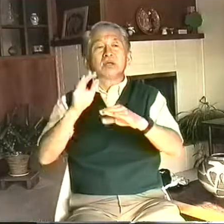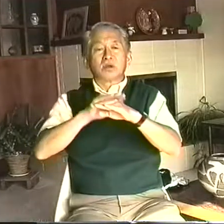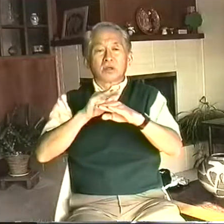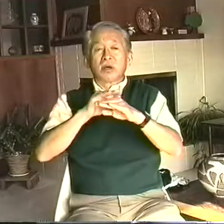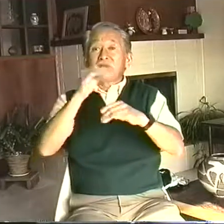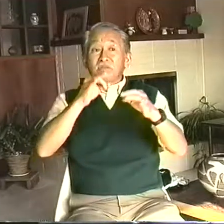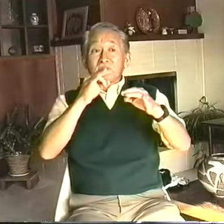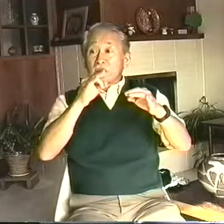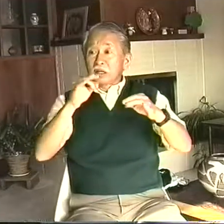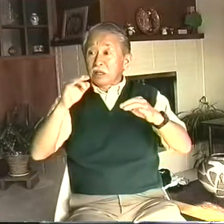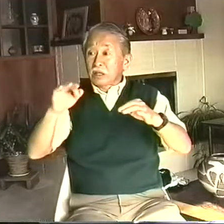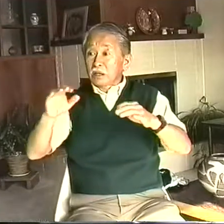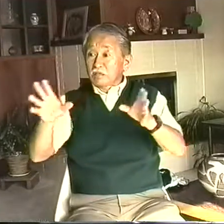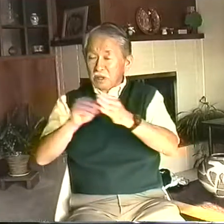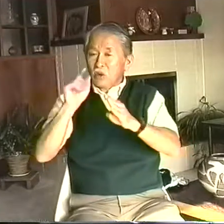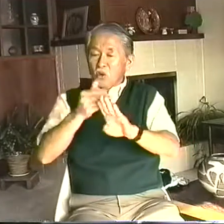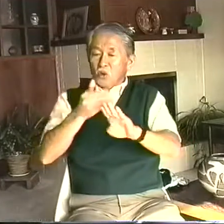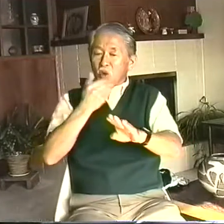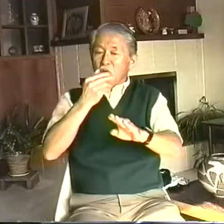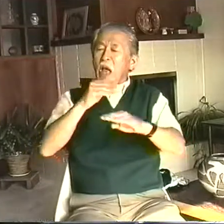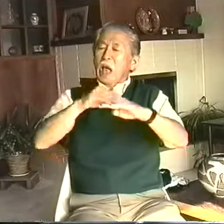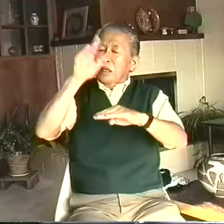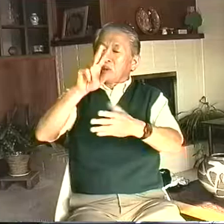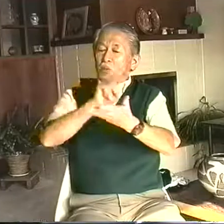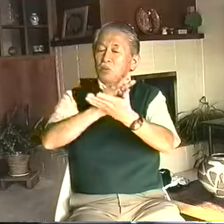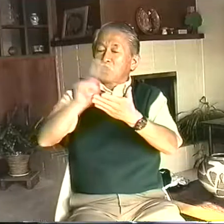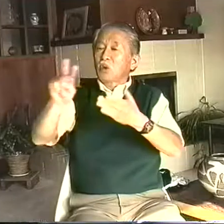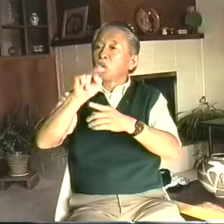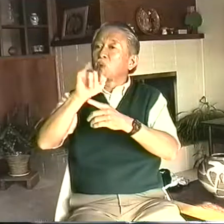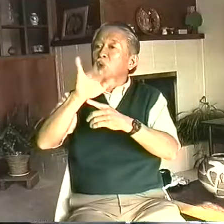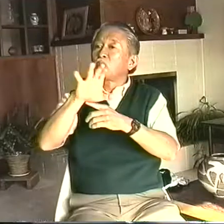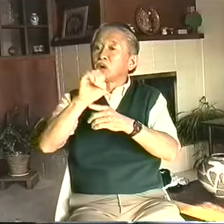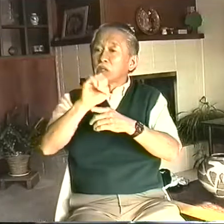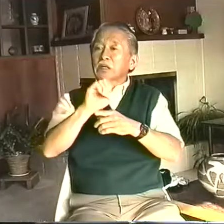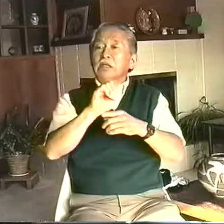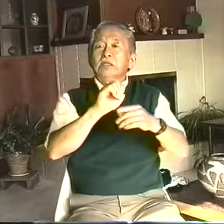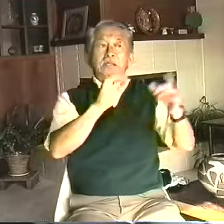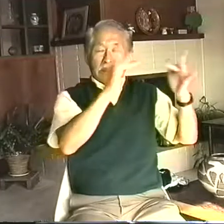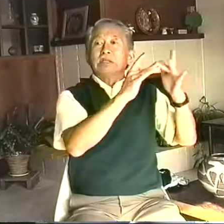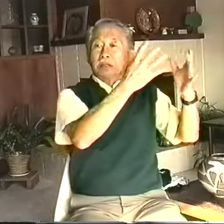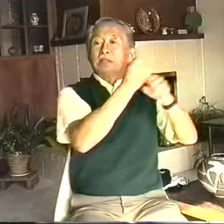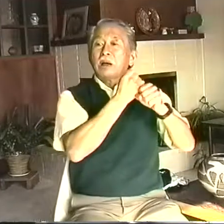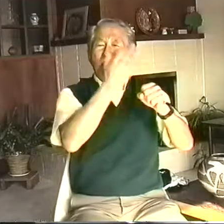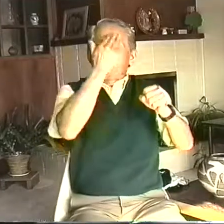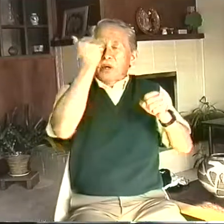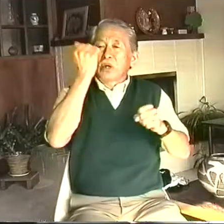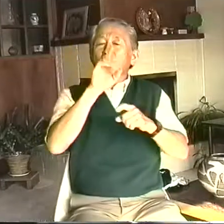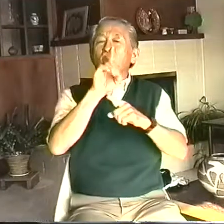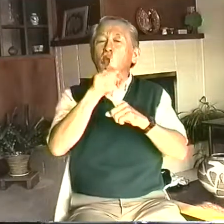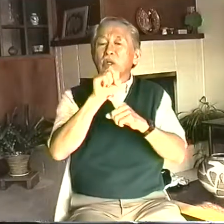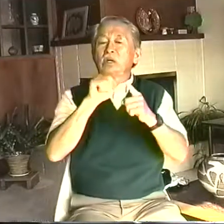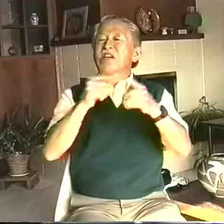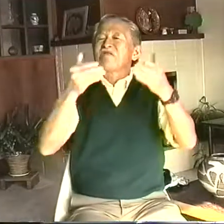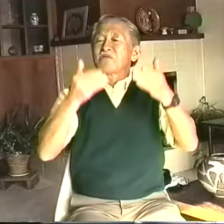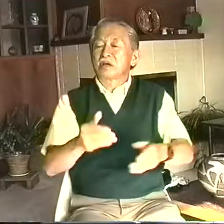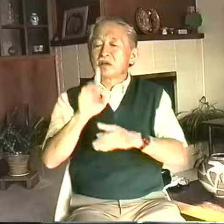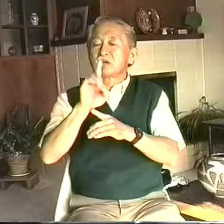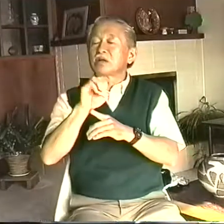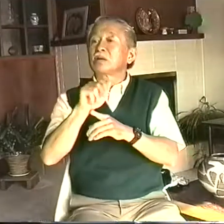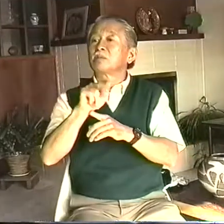my family that if a meeting is to be called, I need at least 2 weeks' notice so I can contact and get the interpreters that I